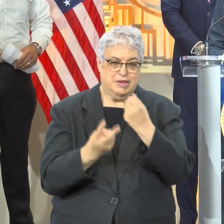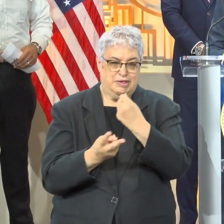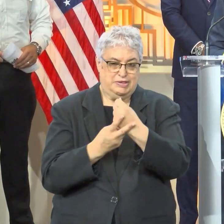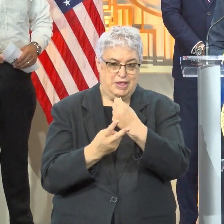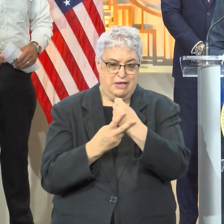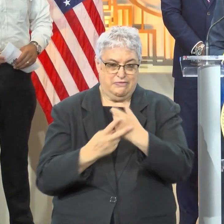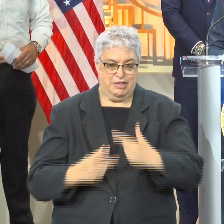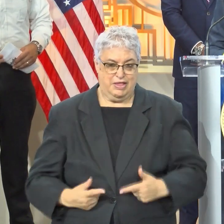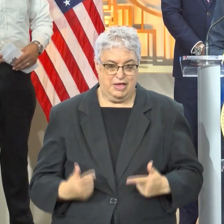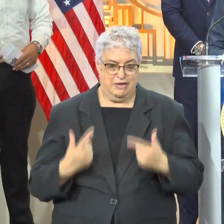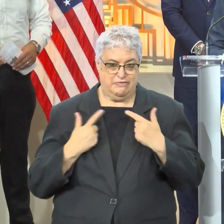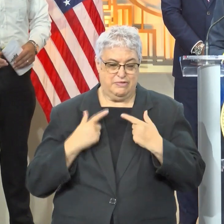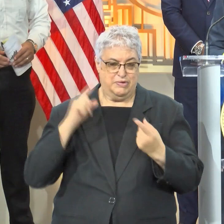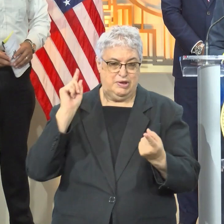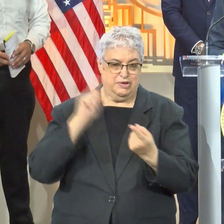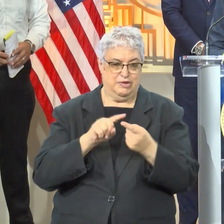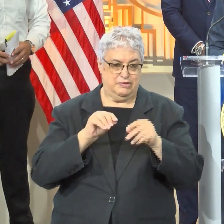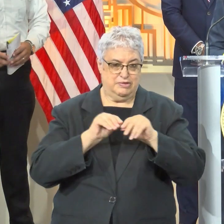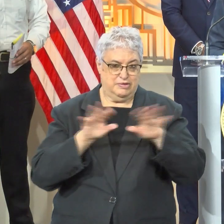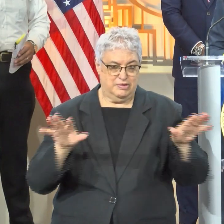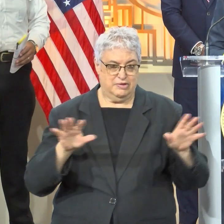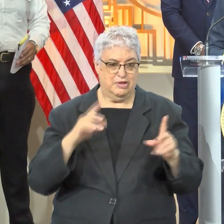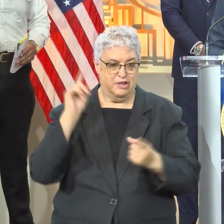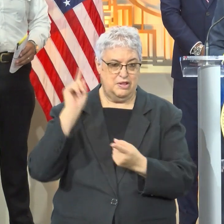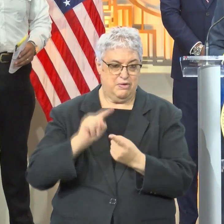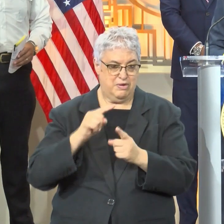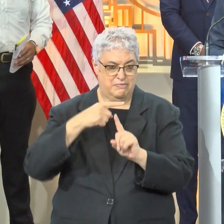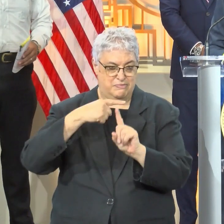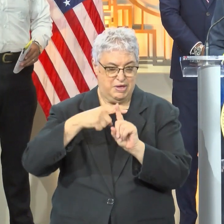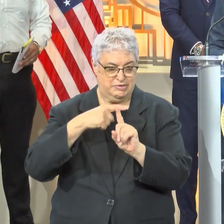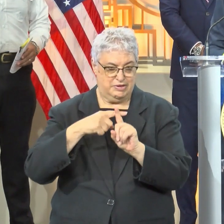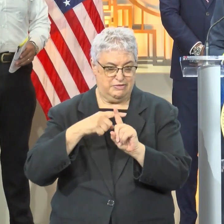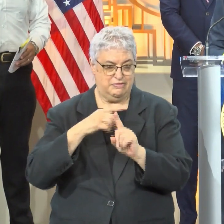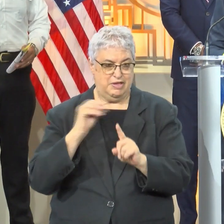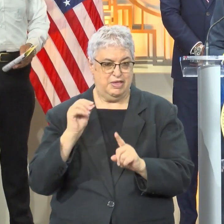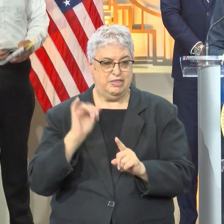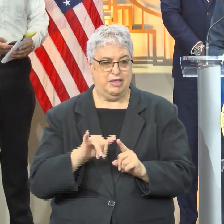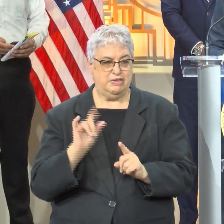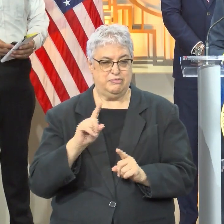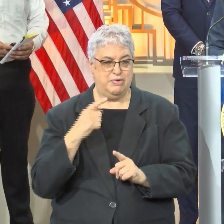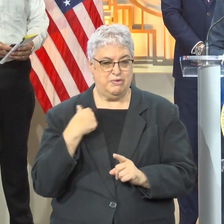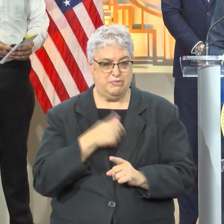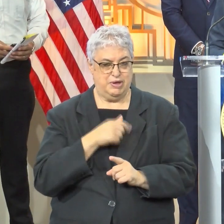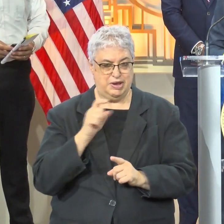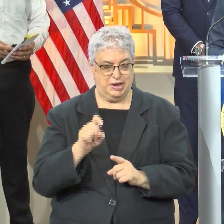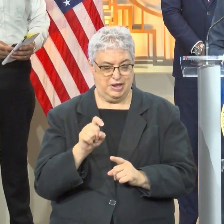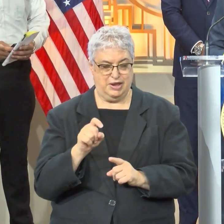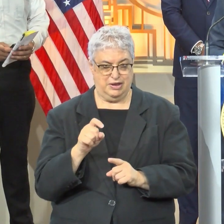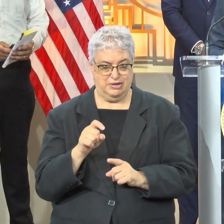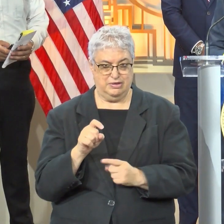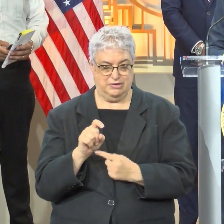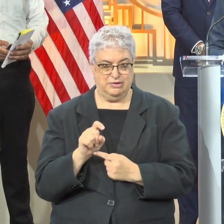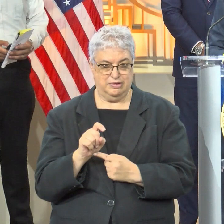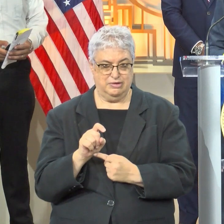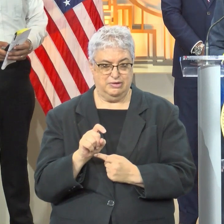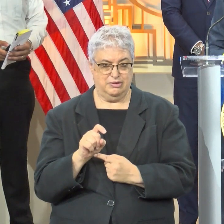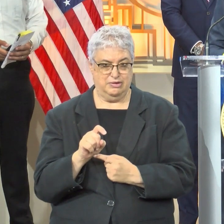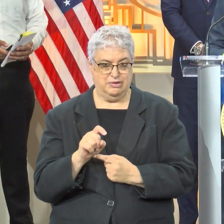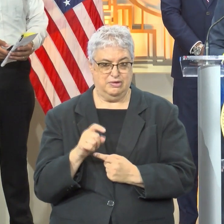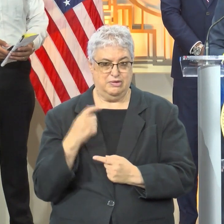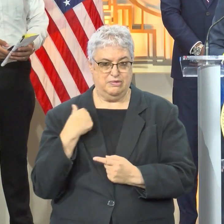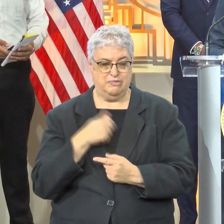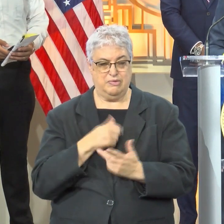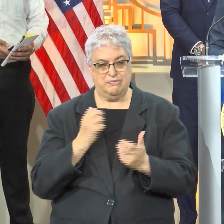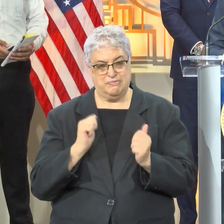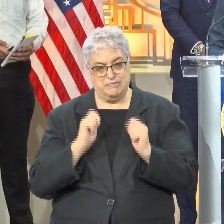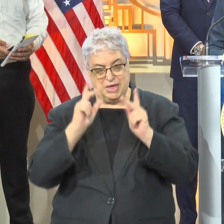the infection rate, lower the positivity rate, but that's where we need to be, especially as we talk about going back